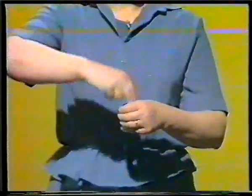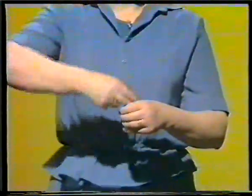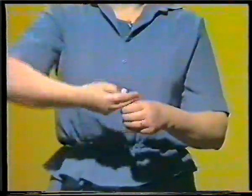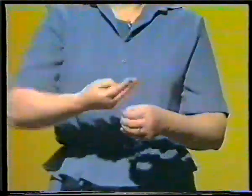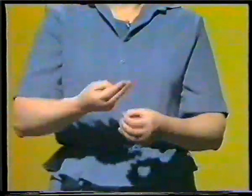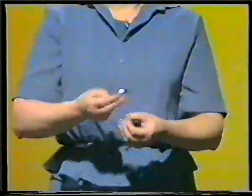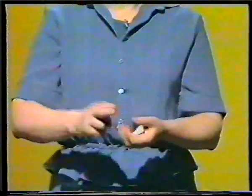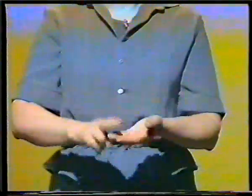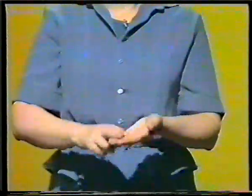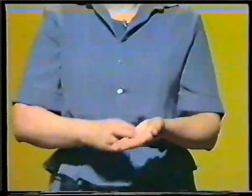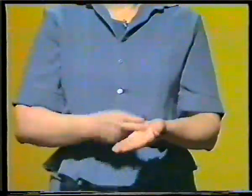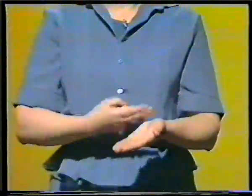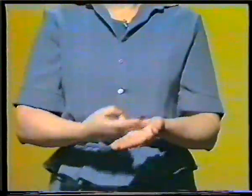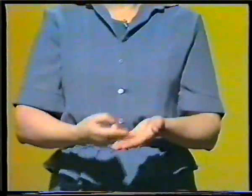Jam.